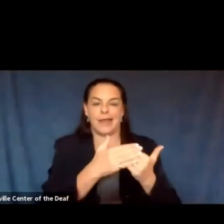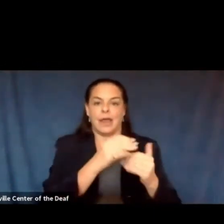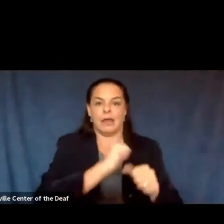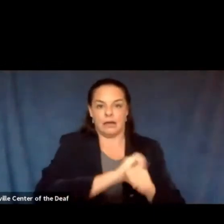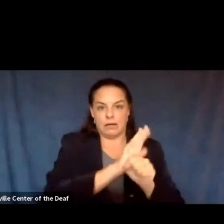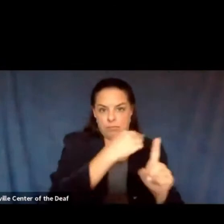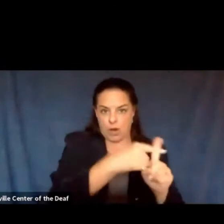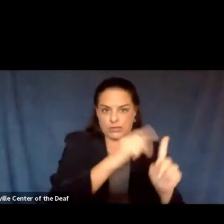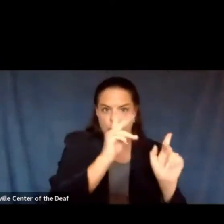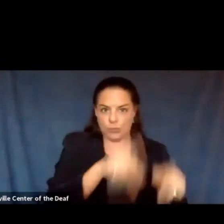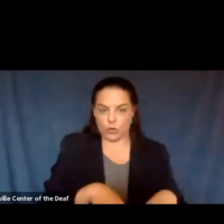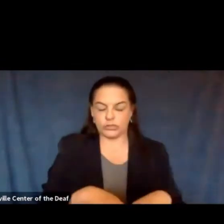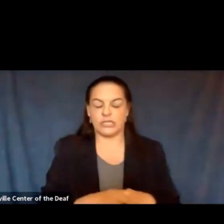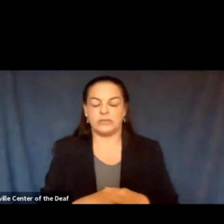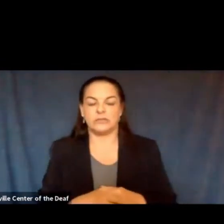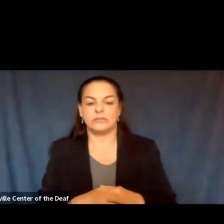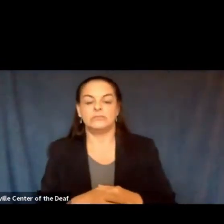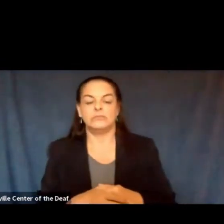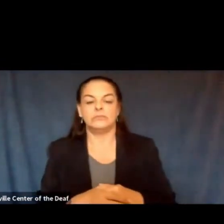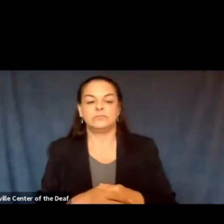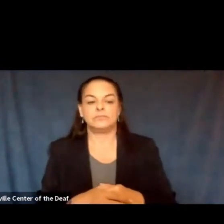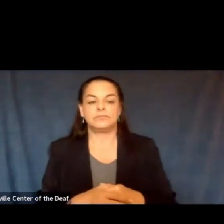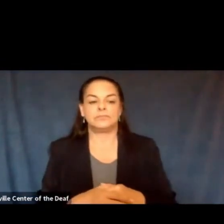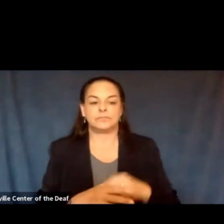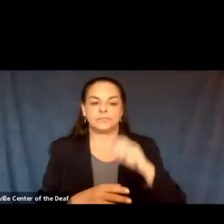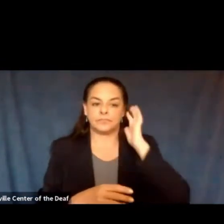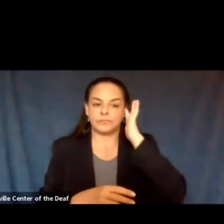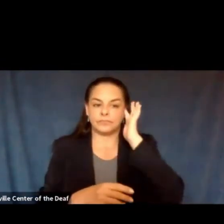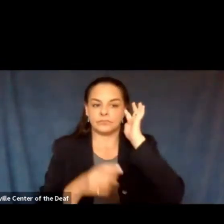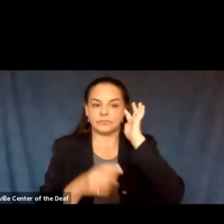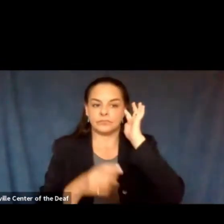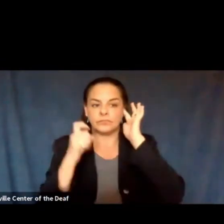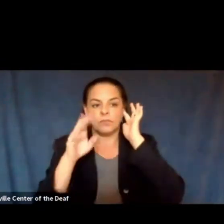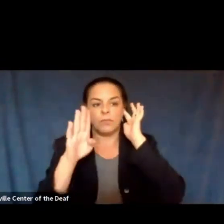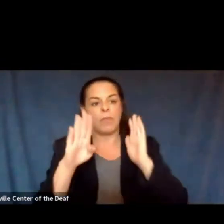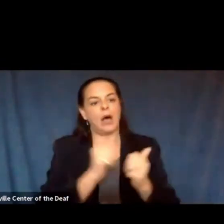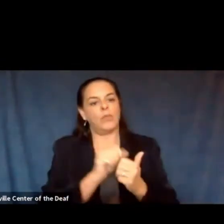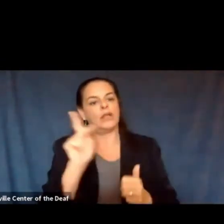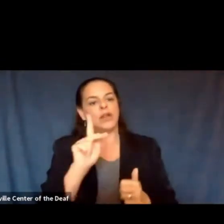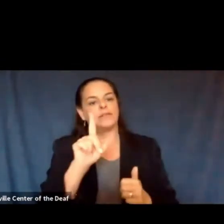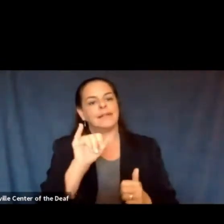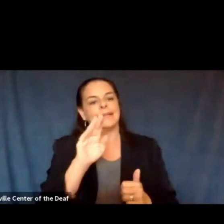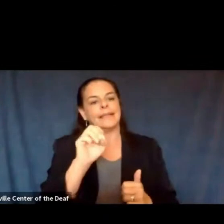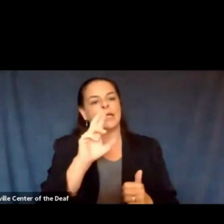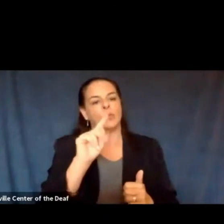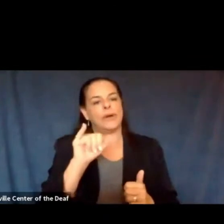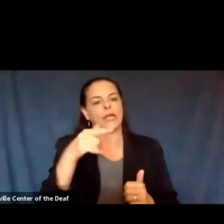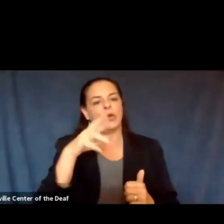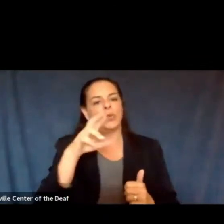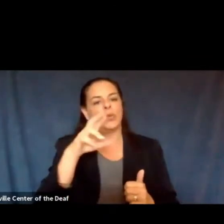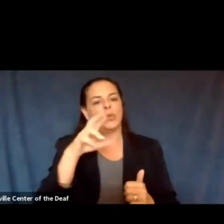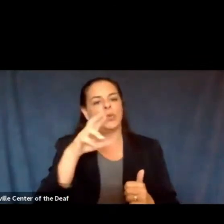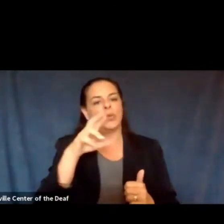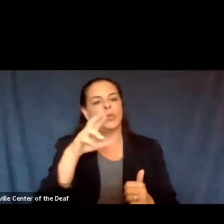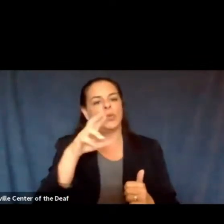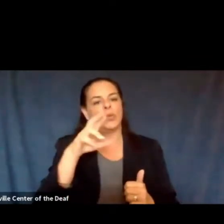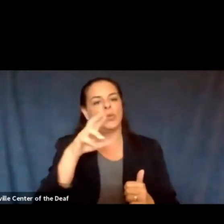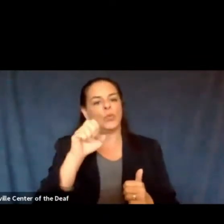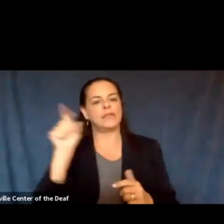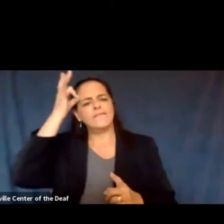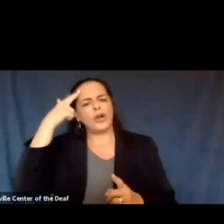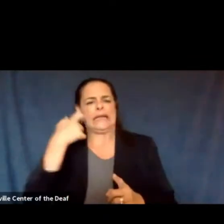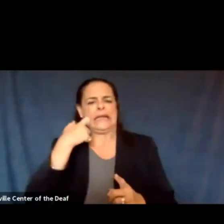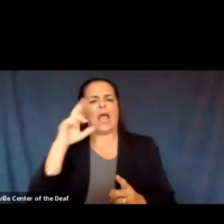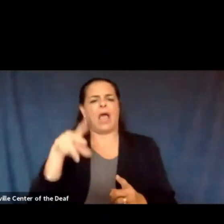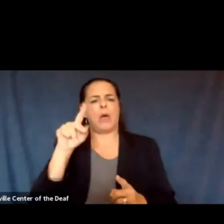thing for their cases that are in isolation. From Bob with the Knoxville Liberty Press, the federal government recently updated their